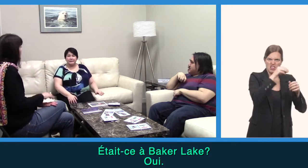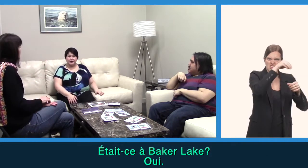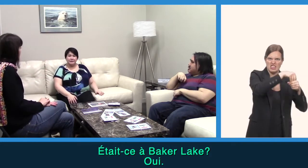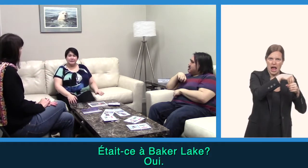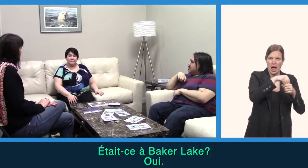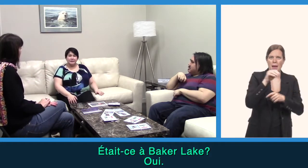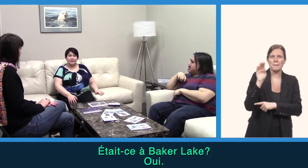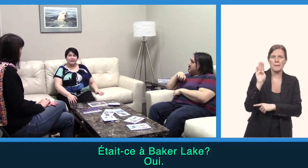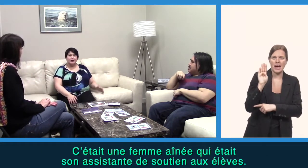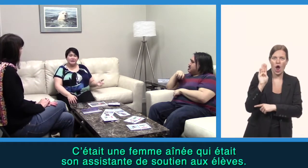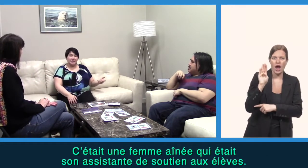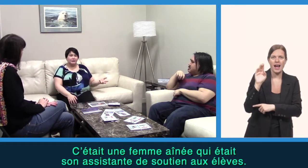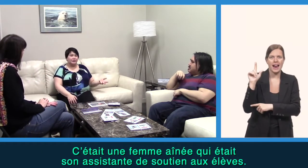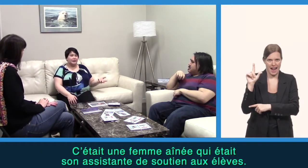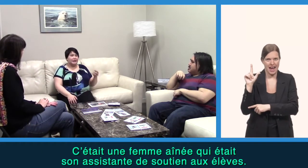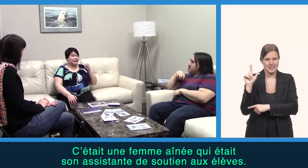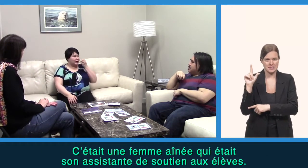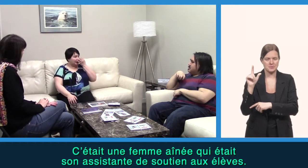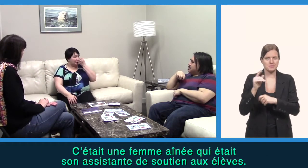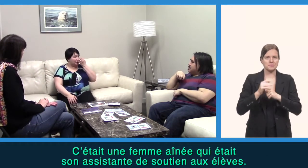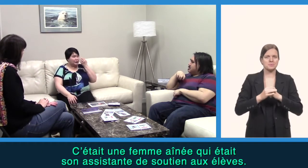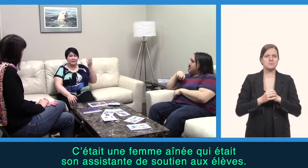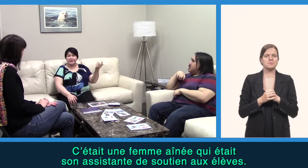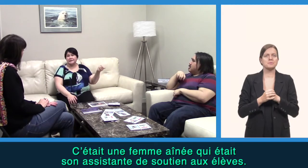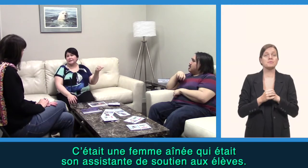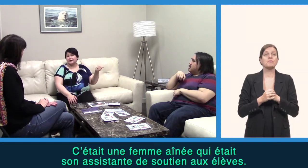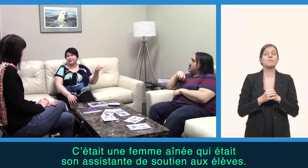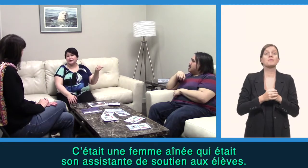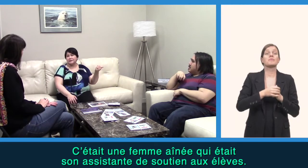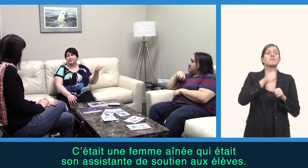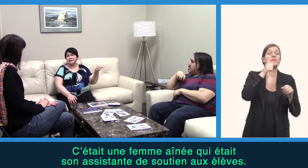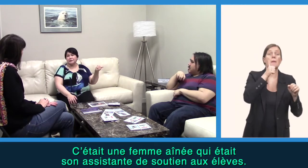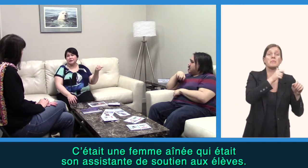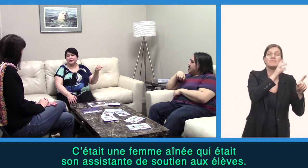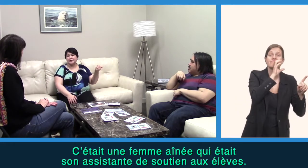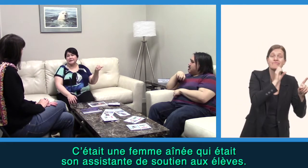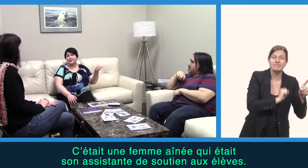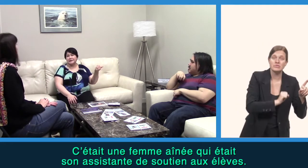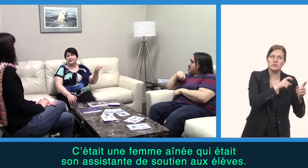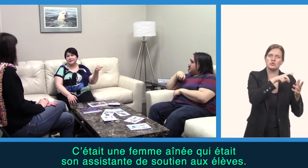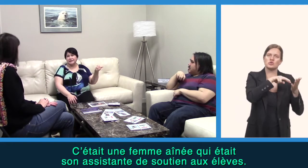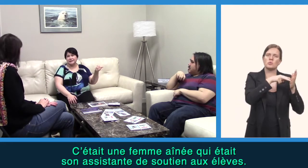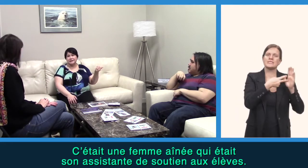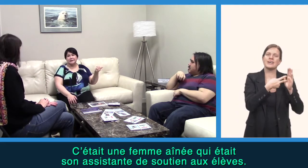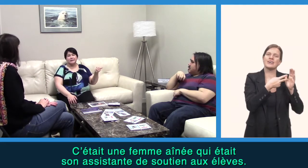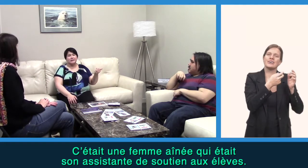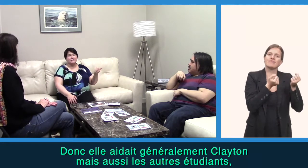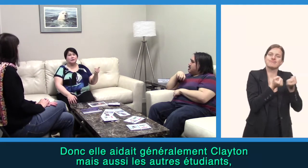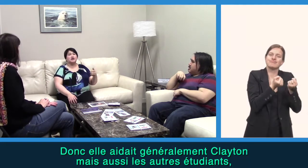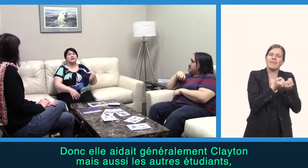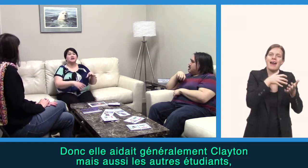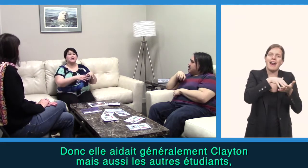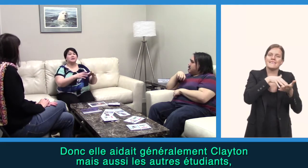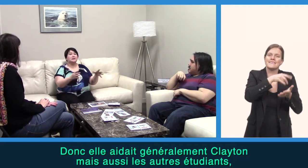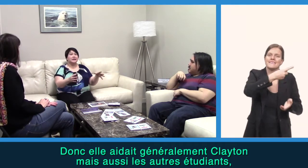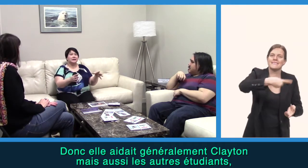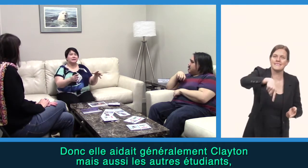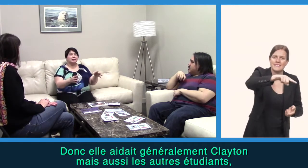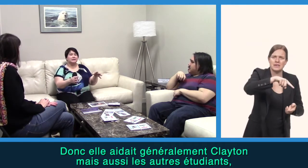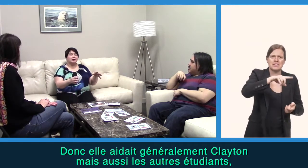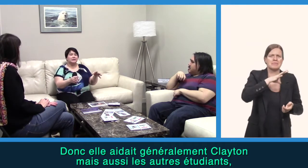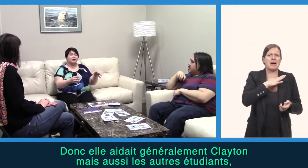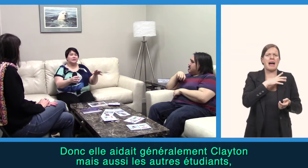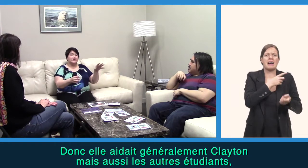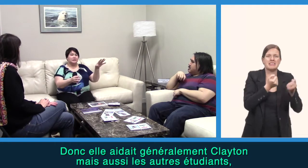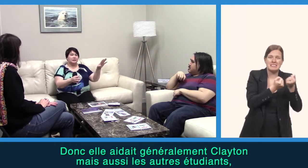Yeah. Okay. And it was an elderly lady who was his student support assistant. Mm-hmm. So she